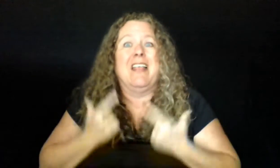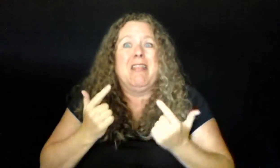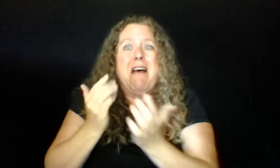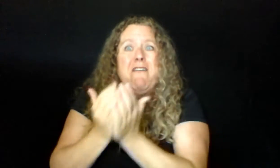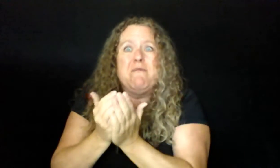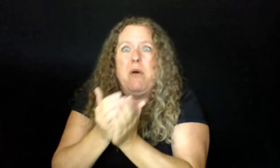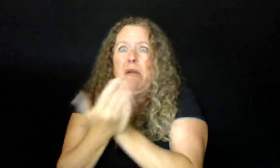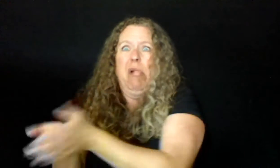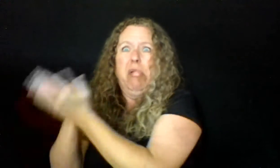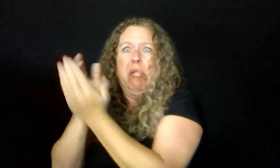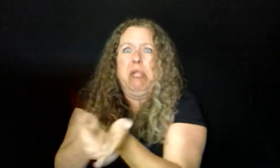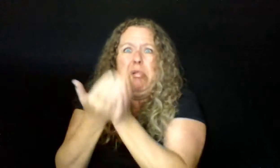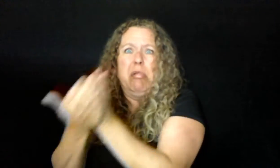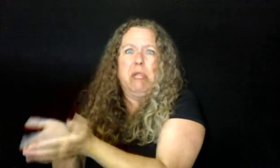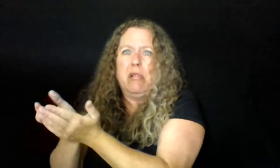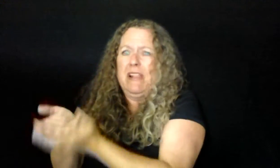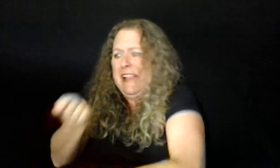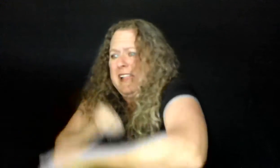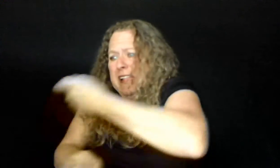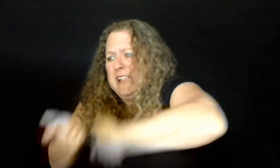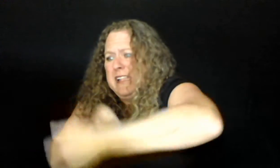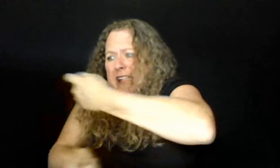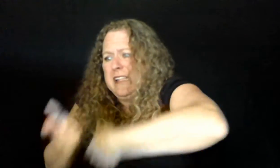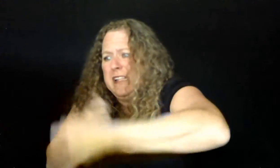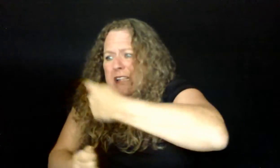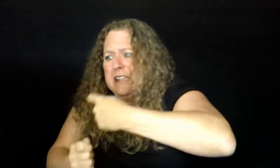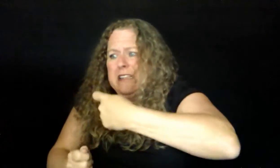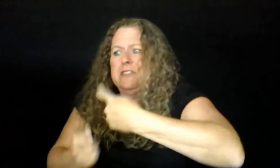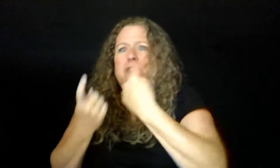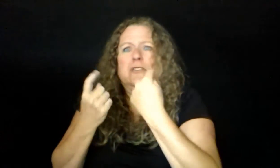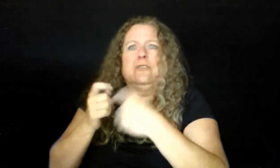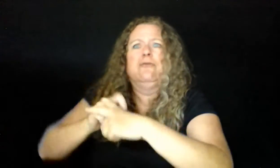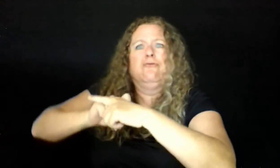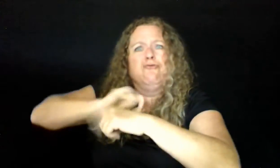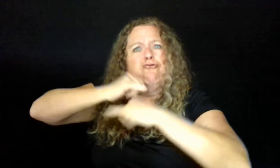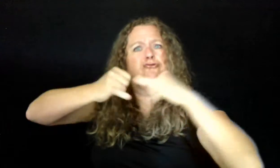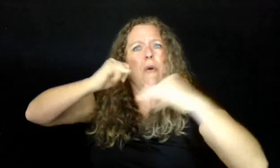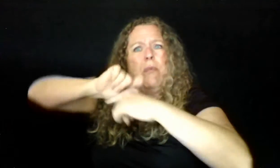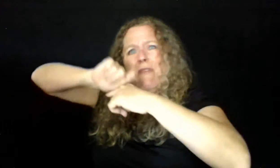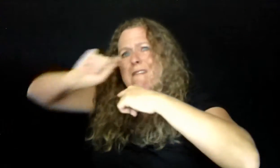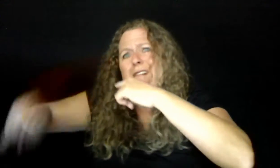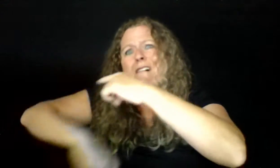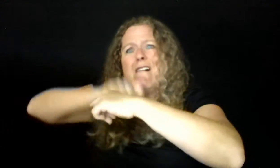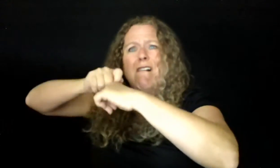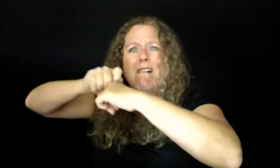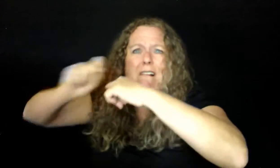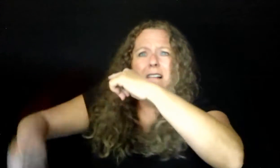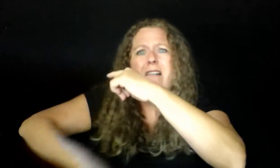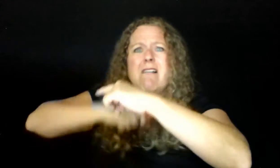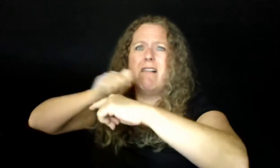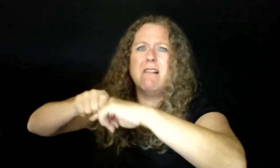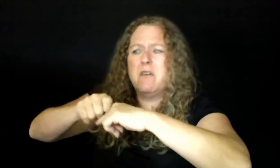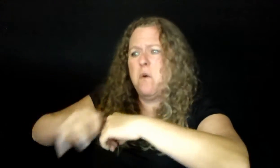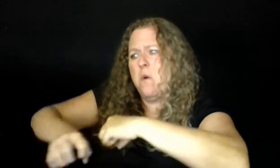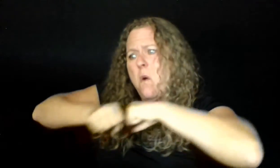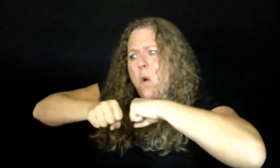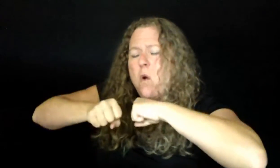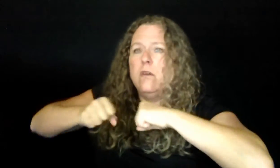passed ropes under the ship itself to hold it together because they were afraid they would run aground on the sandbars of